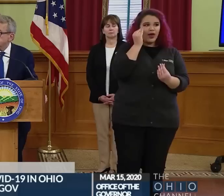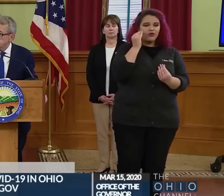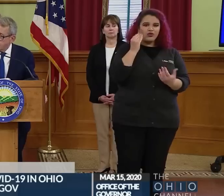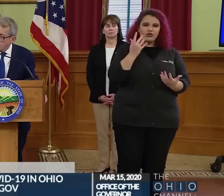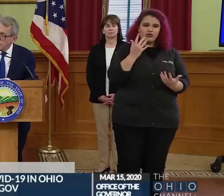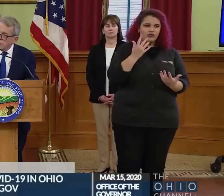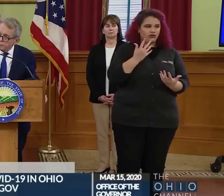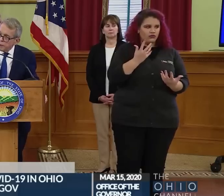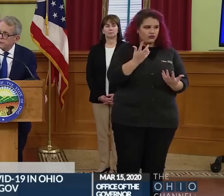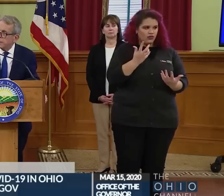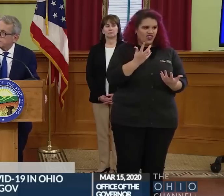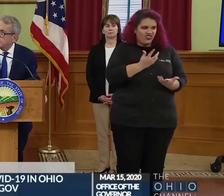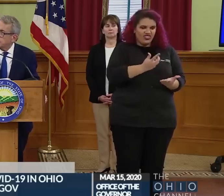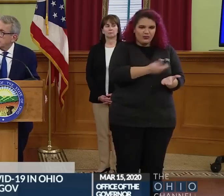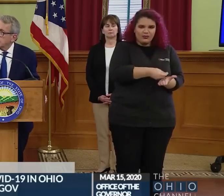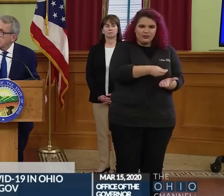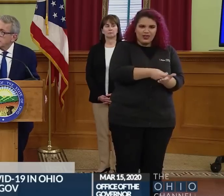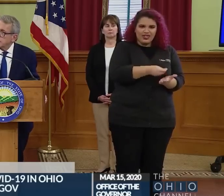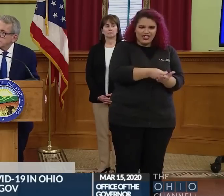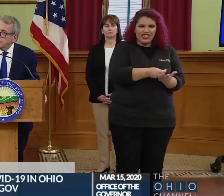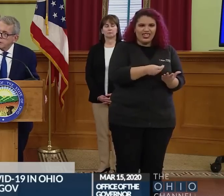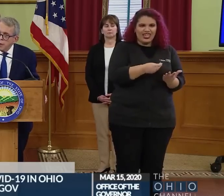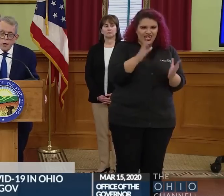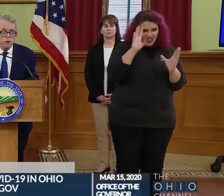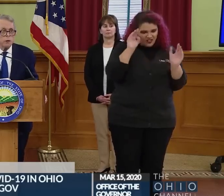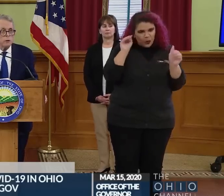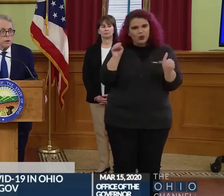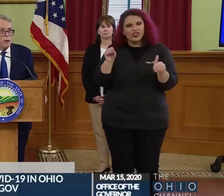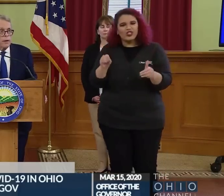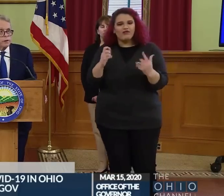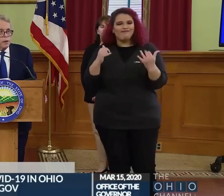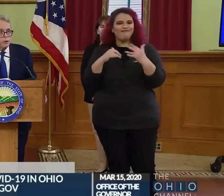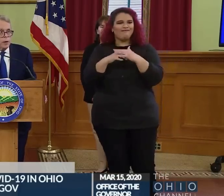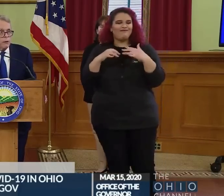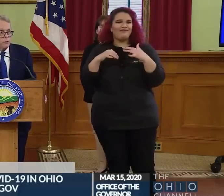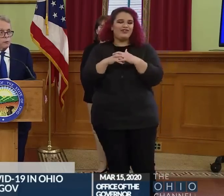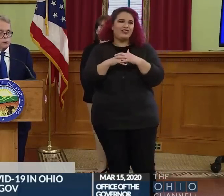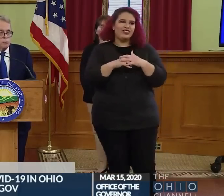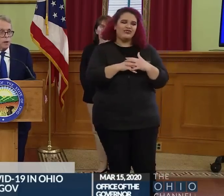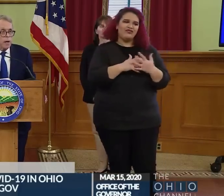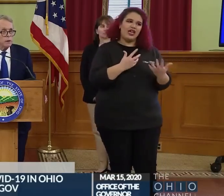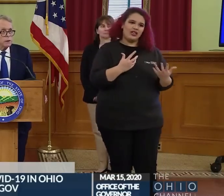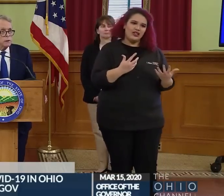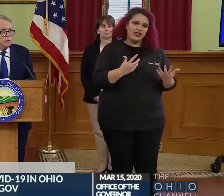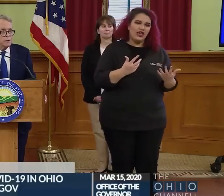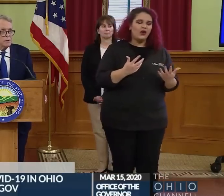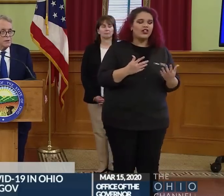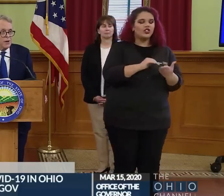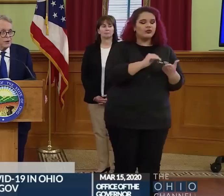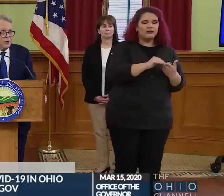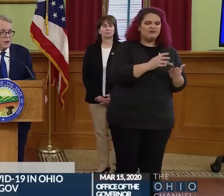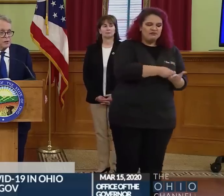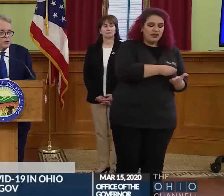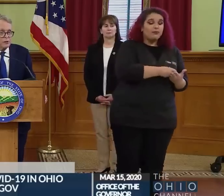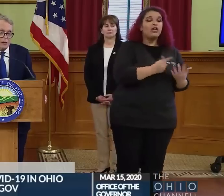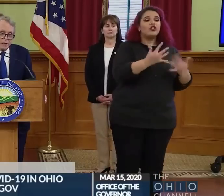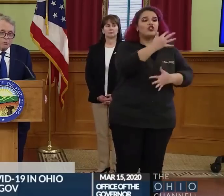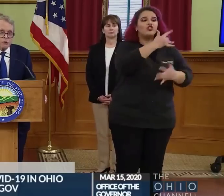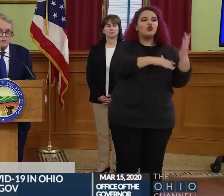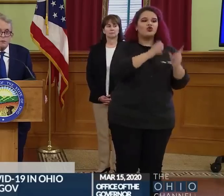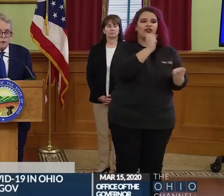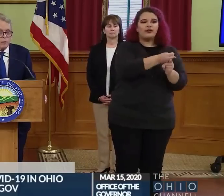But it was important to get the big things and get them done. And that's how you have the most impact. As Dr. Atkins says, you